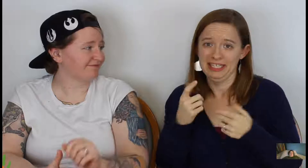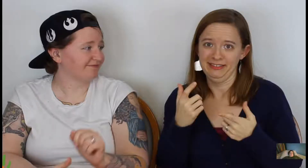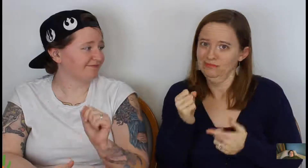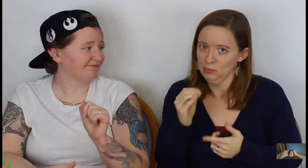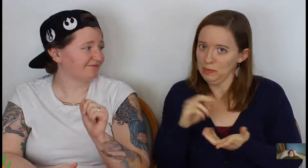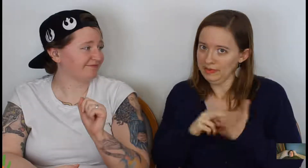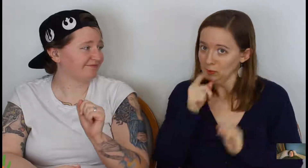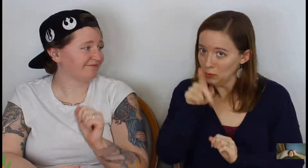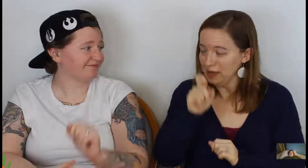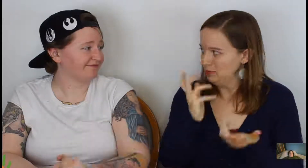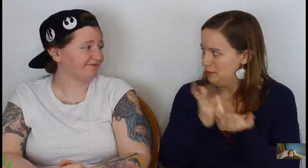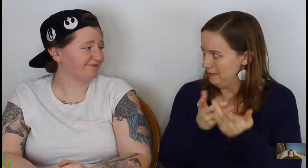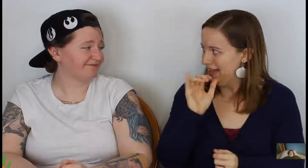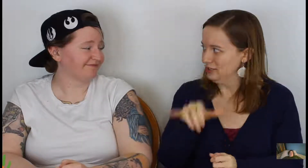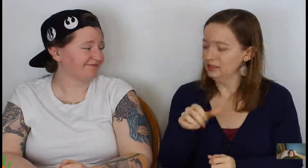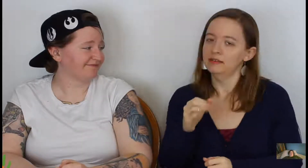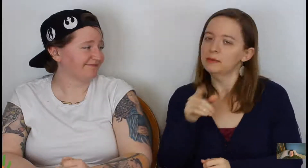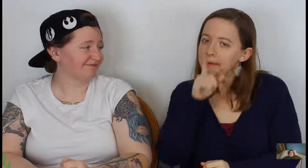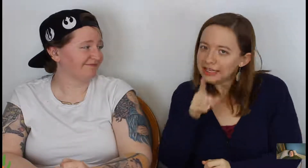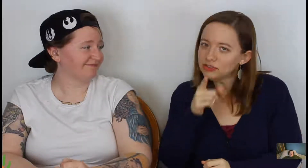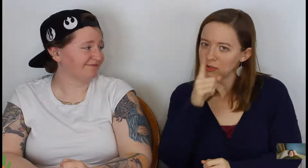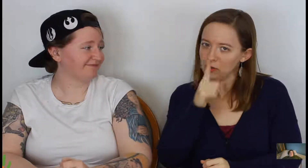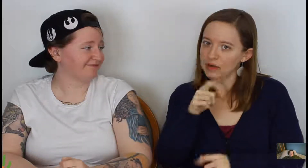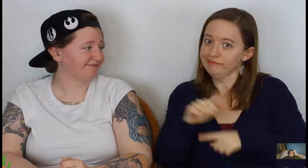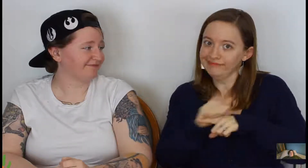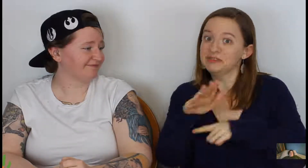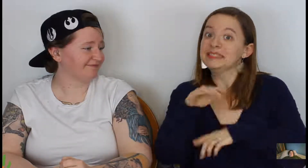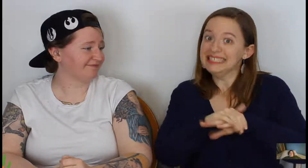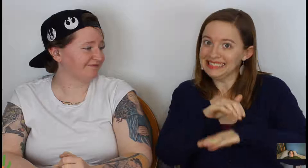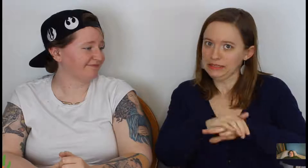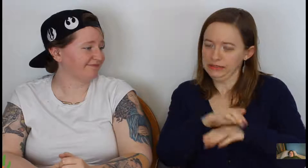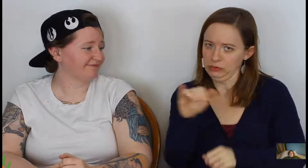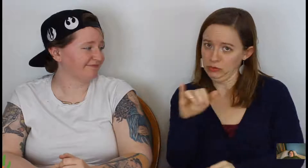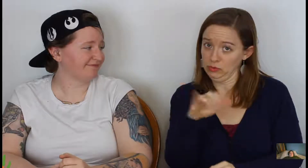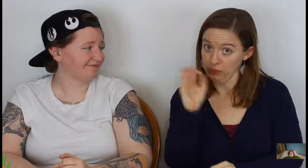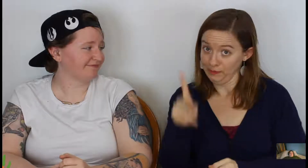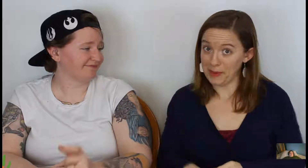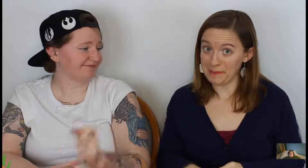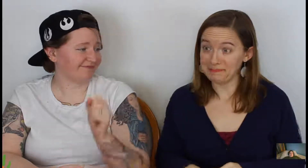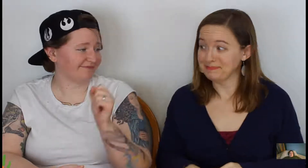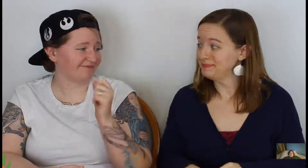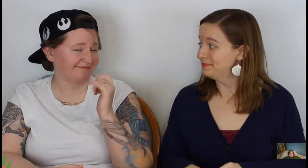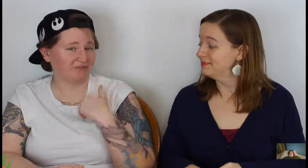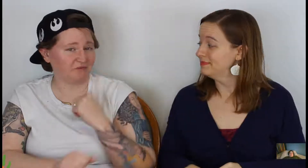they have such higher vocabulary, we need to match that. So you need to make sure you are practicing your English skills as